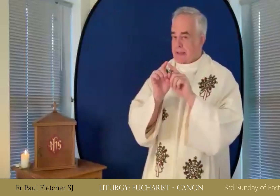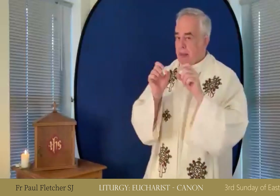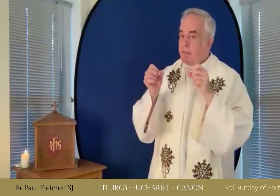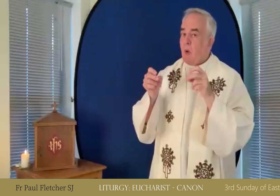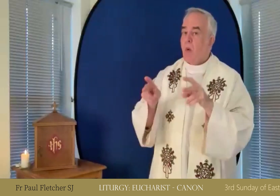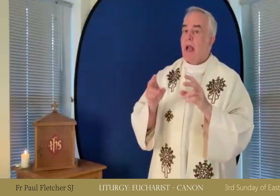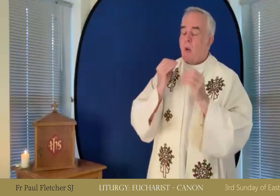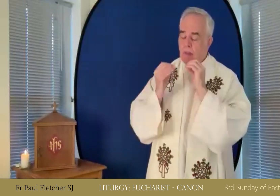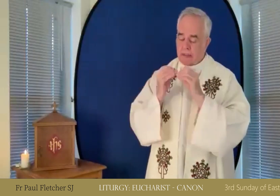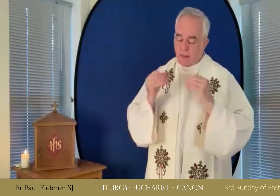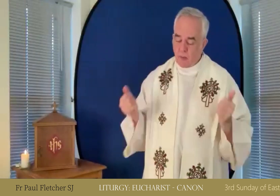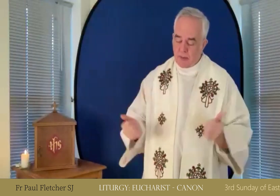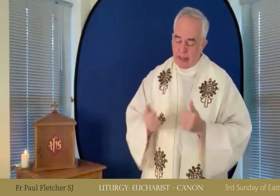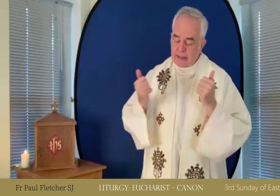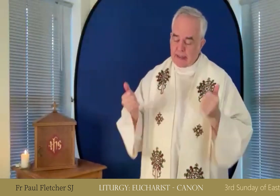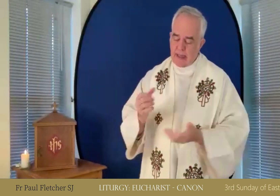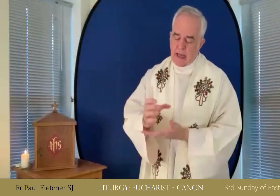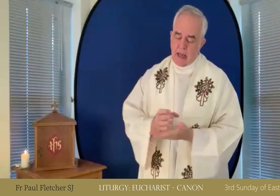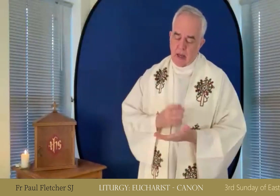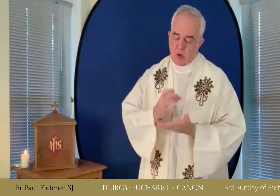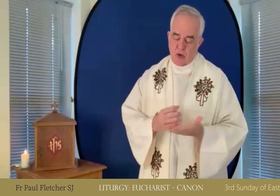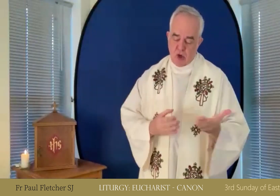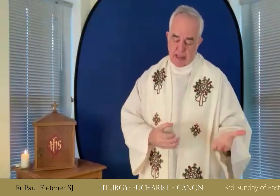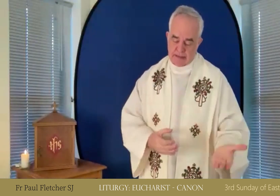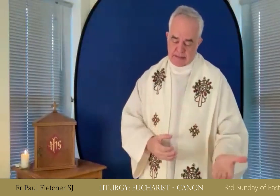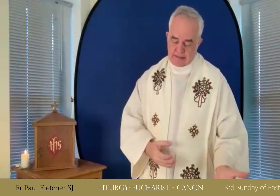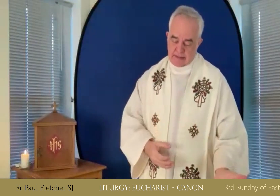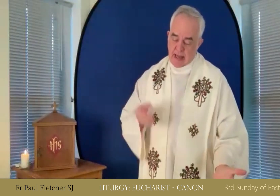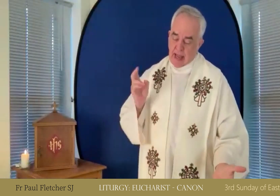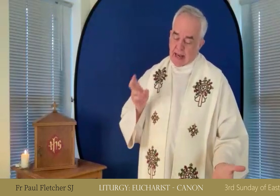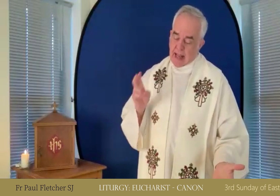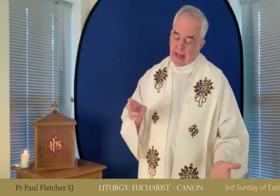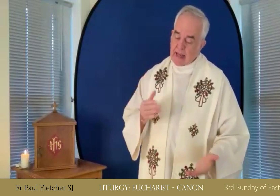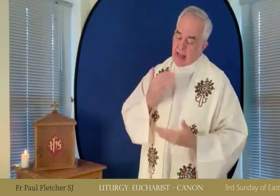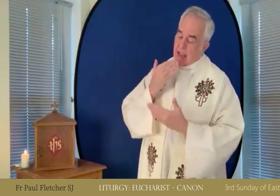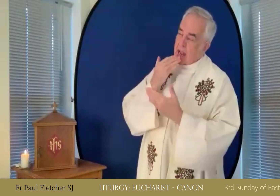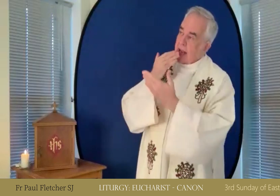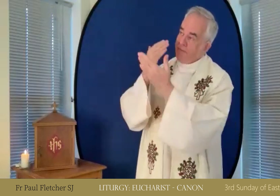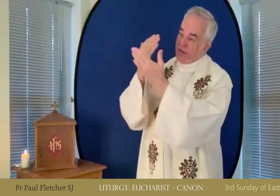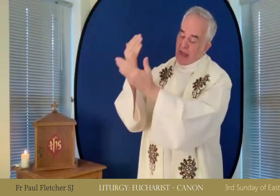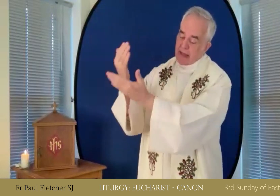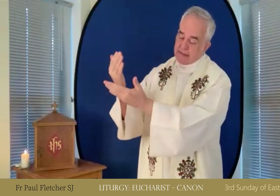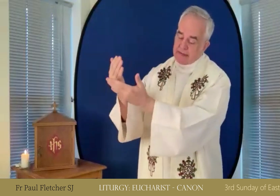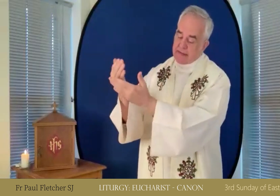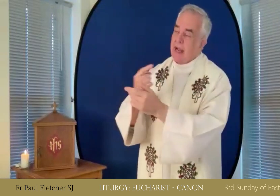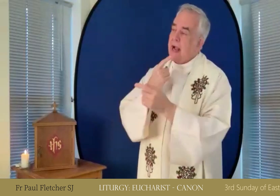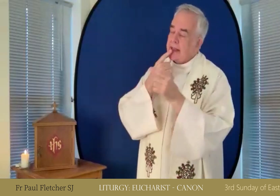In the way when supper was ended, he took the chalice. Again, gave to thanks, said